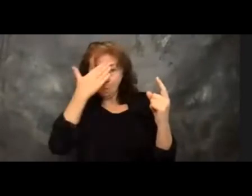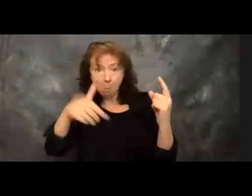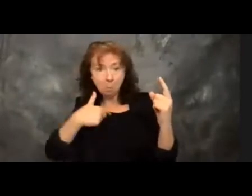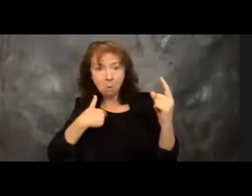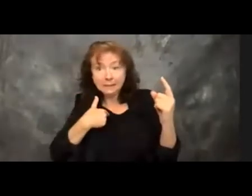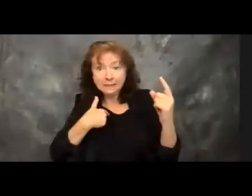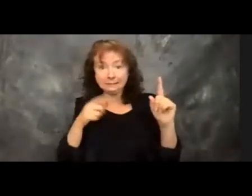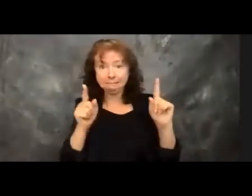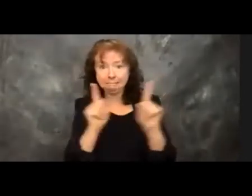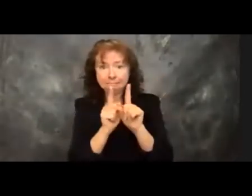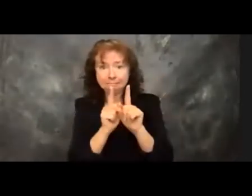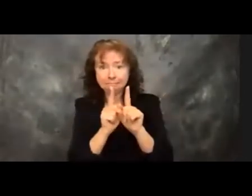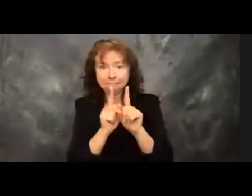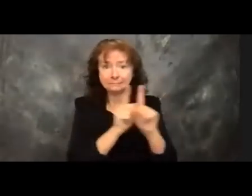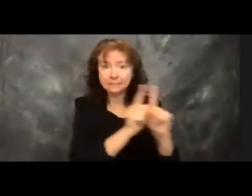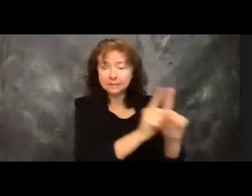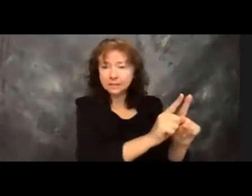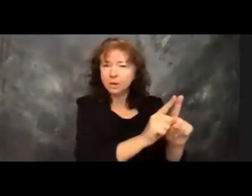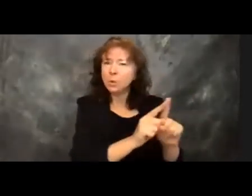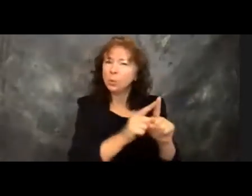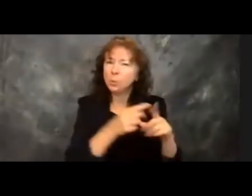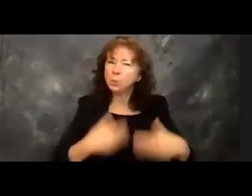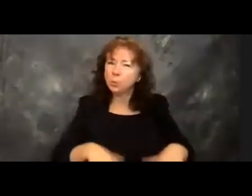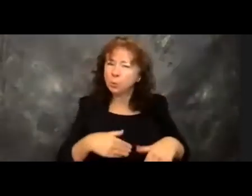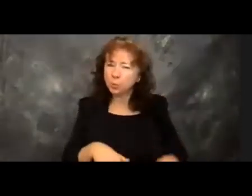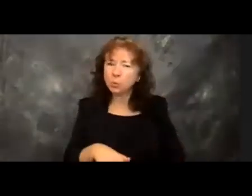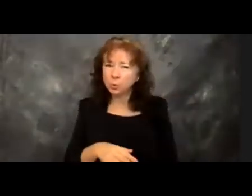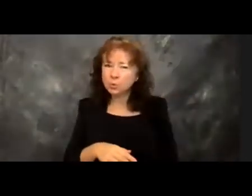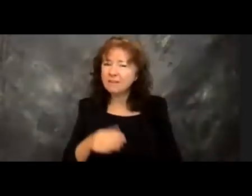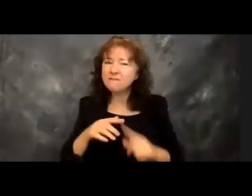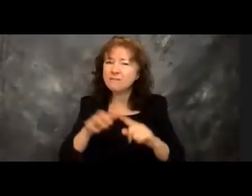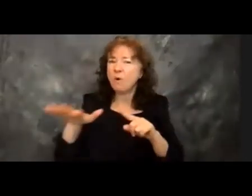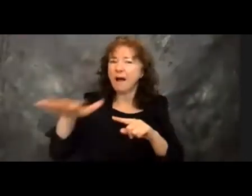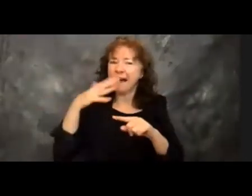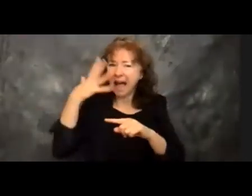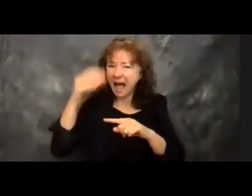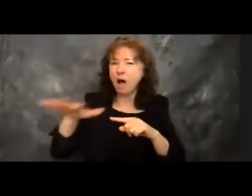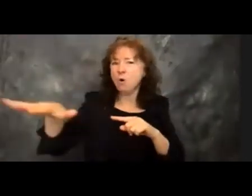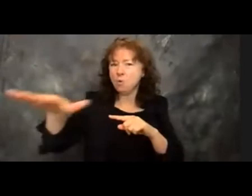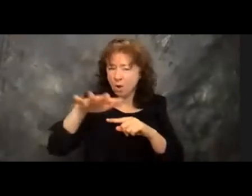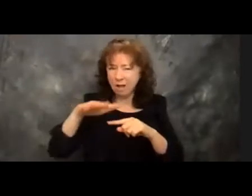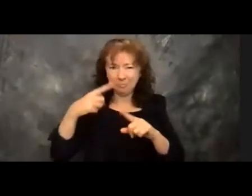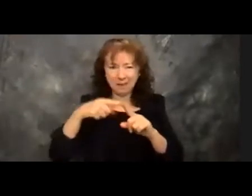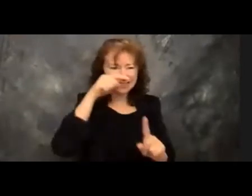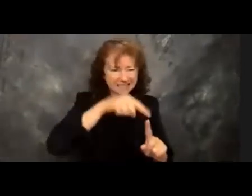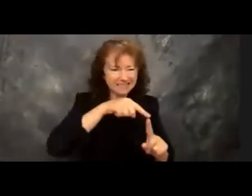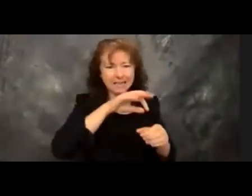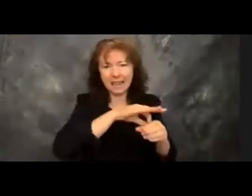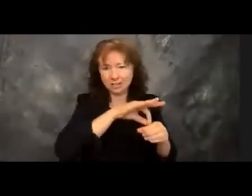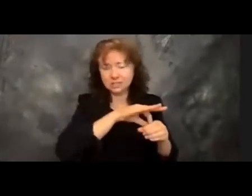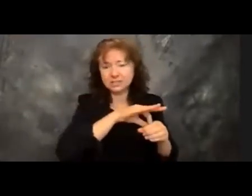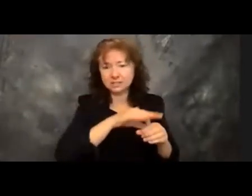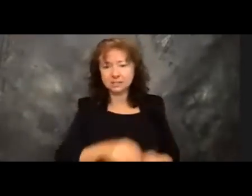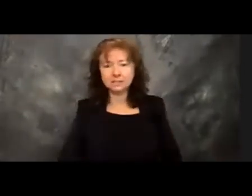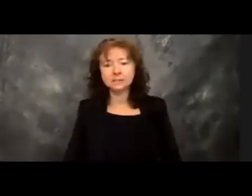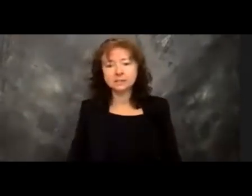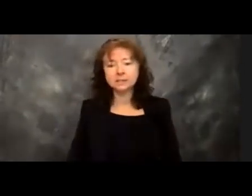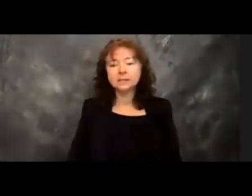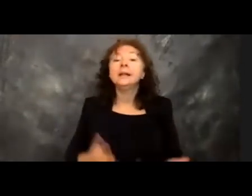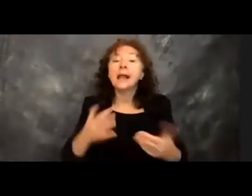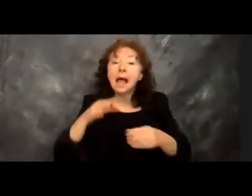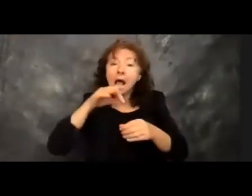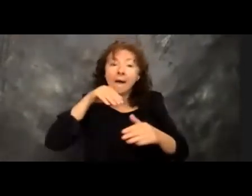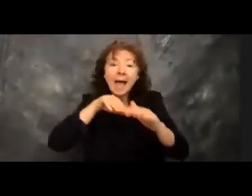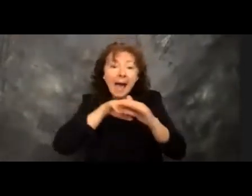And this also applies to the election process. Regarding the accessibility of the polling